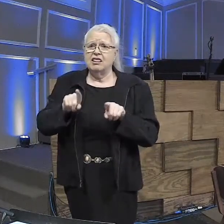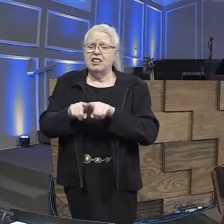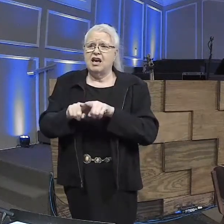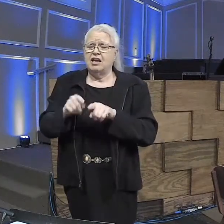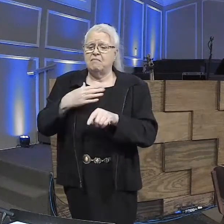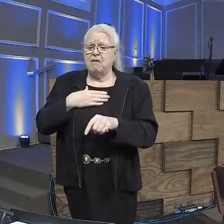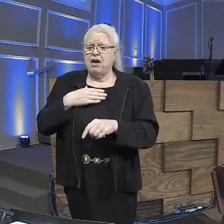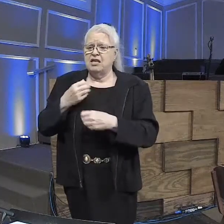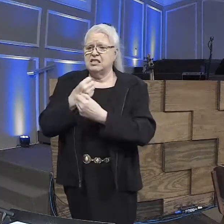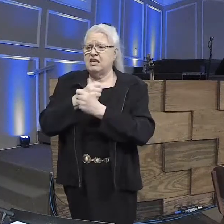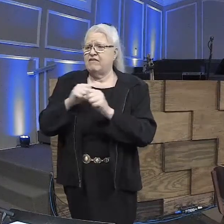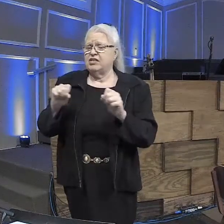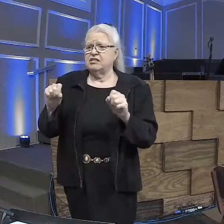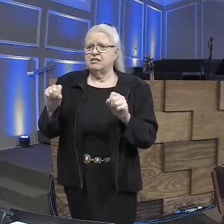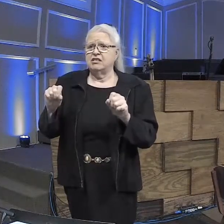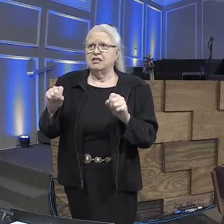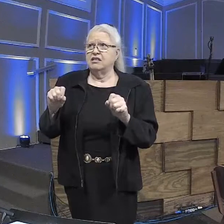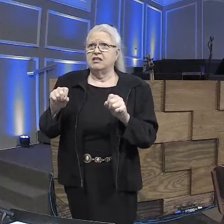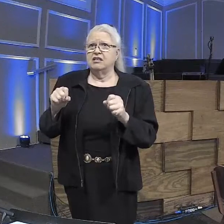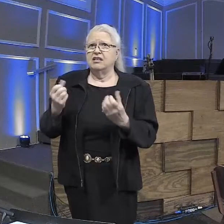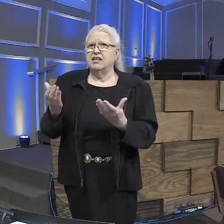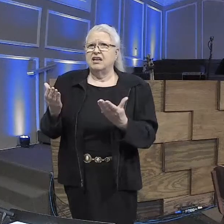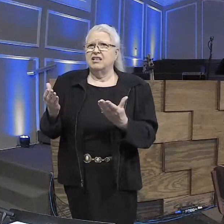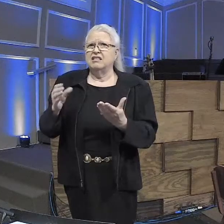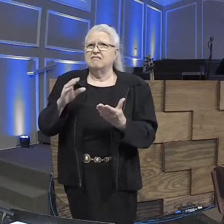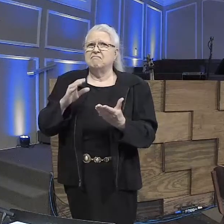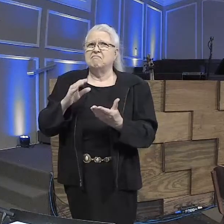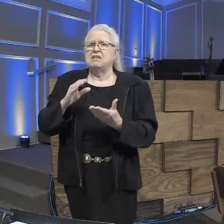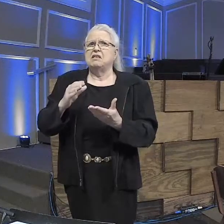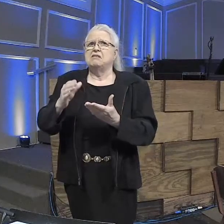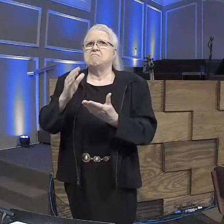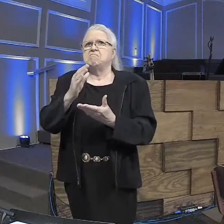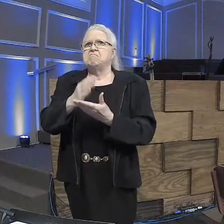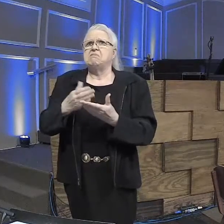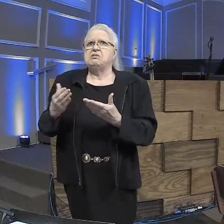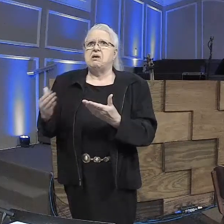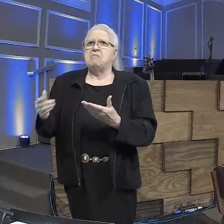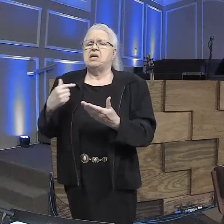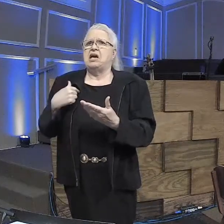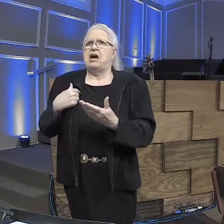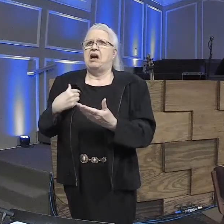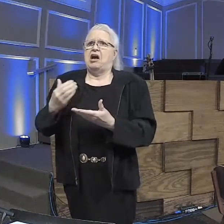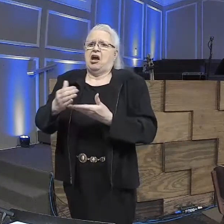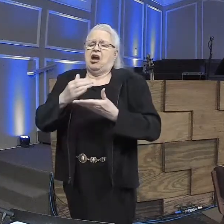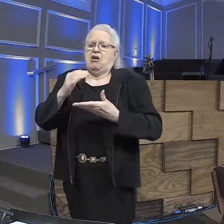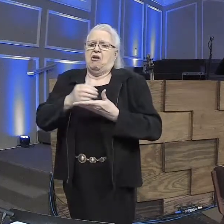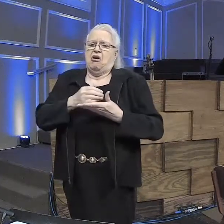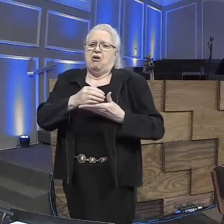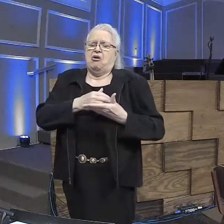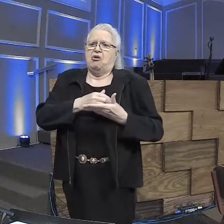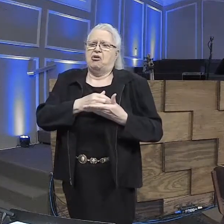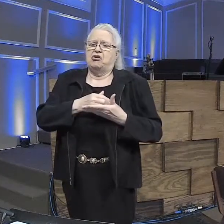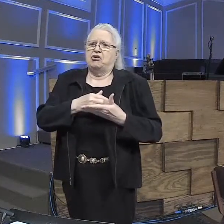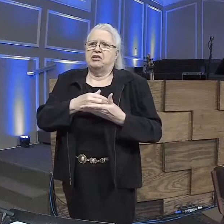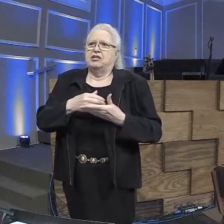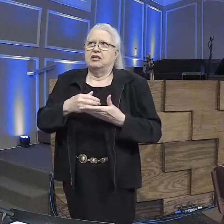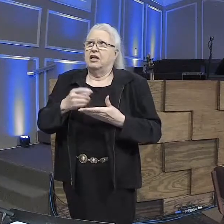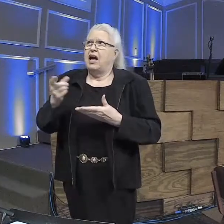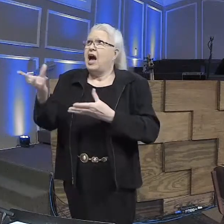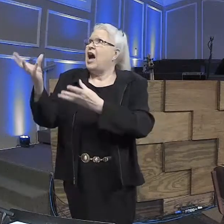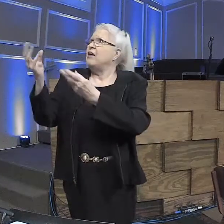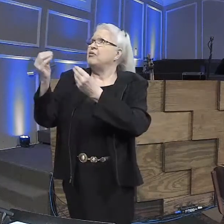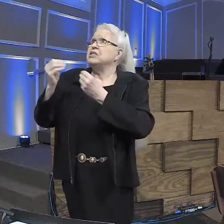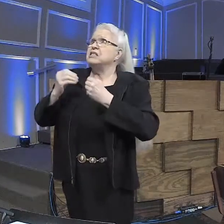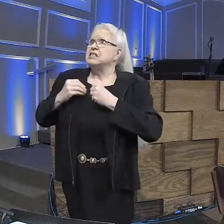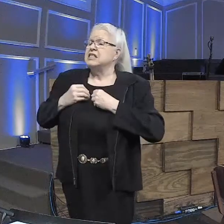achieved. It was something I received from the Lord. I wasn't worthy of it. I didn't have great potential, or somebody seen me as some kind of